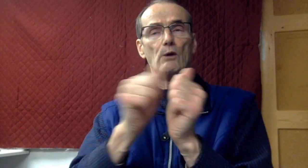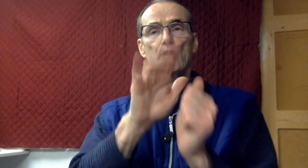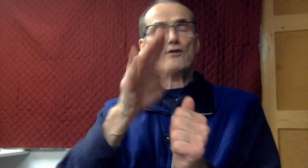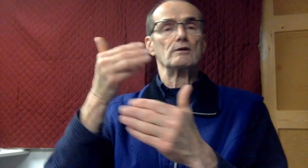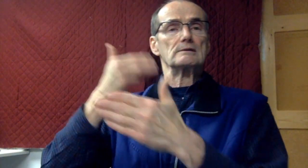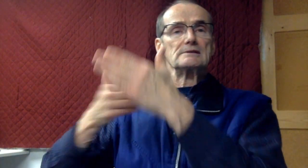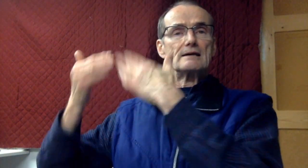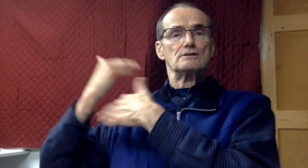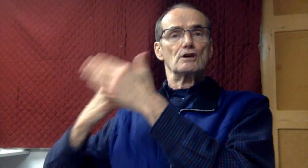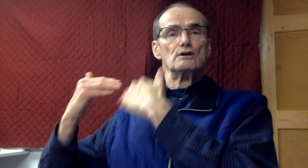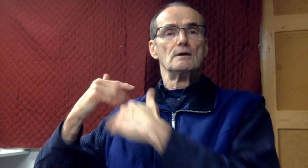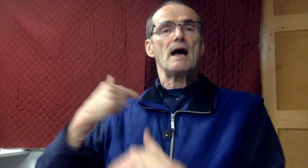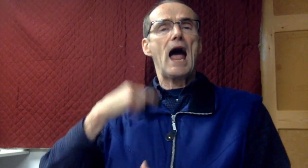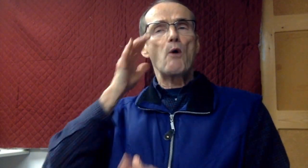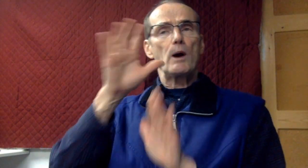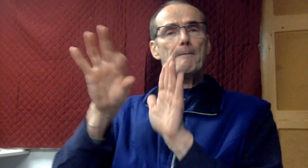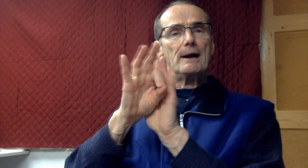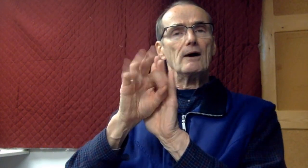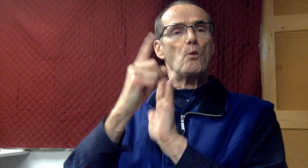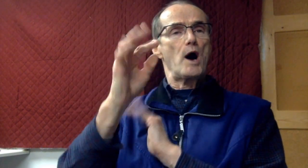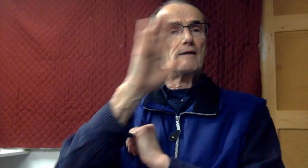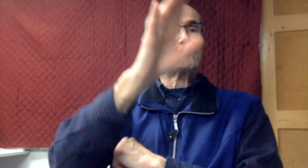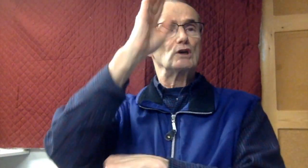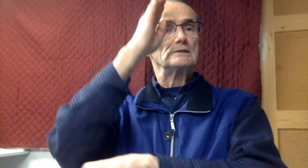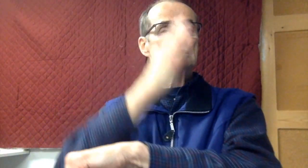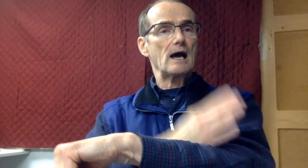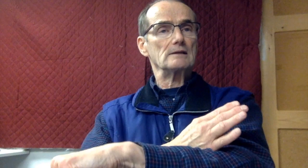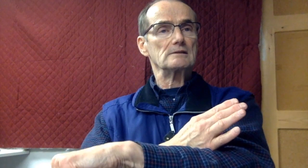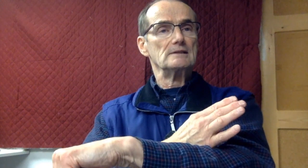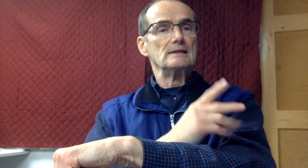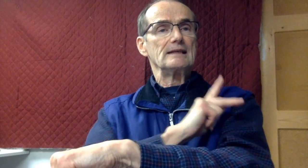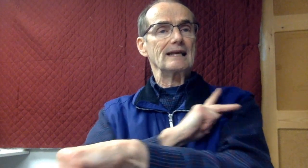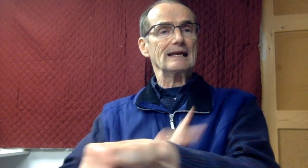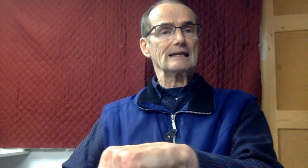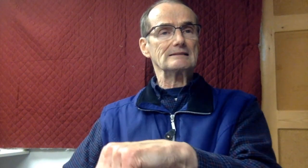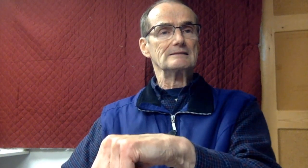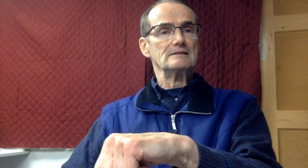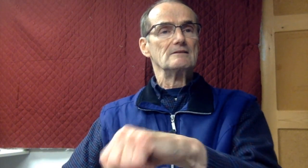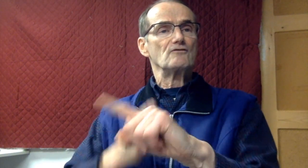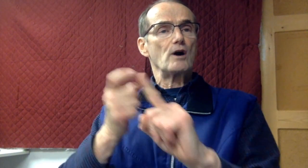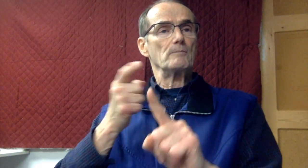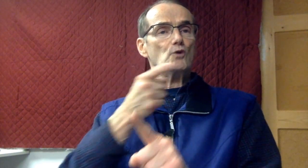and you rest with your ancestors, I will raise up your heir after you.